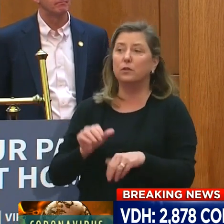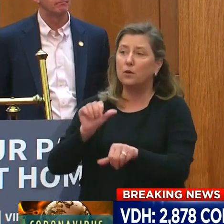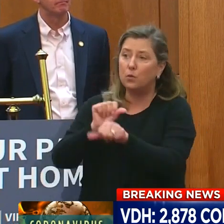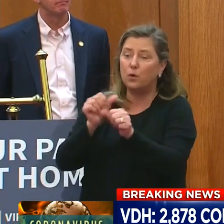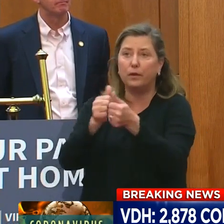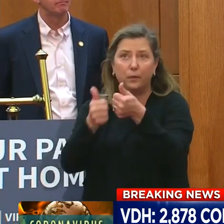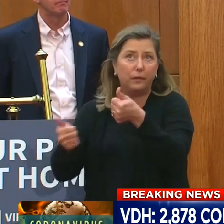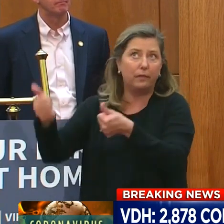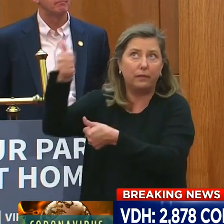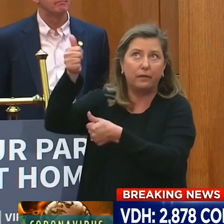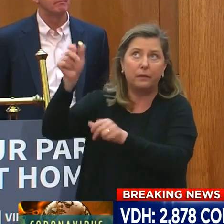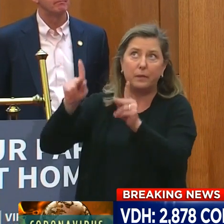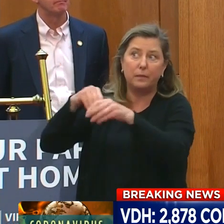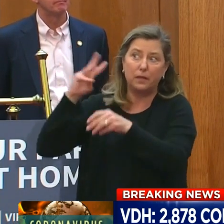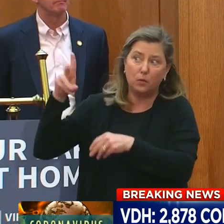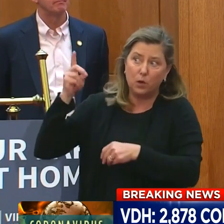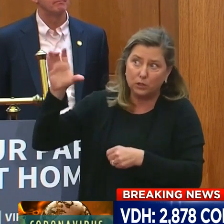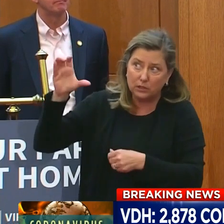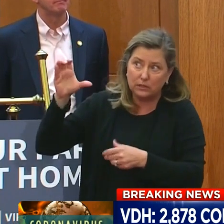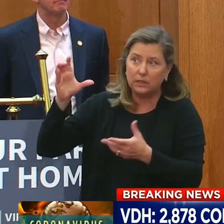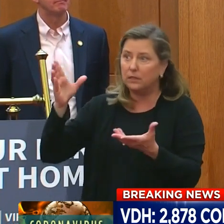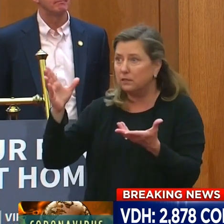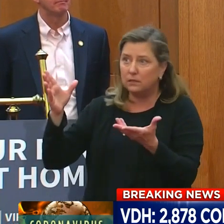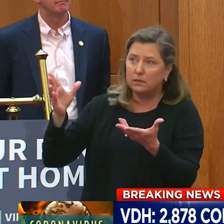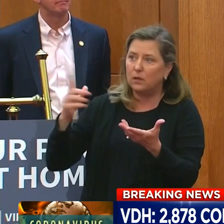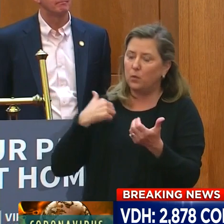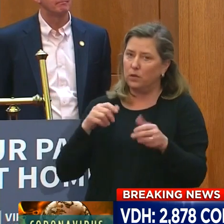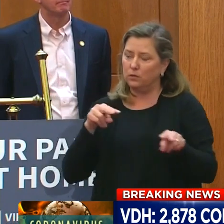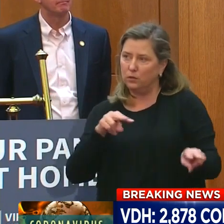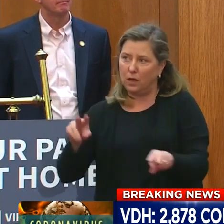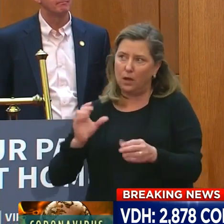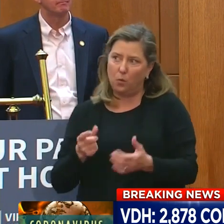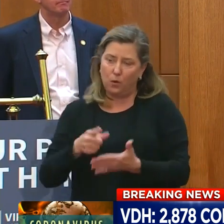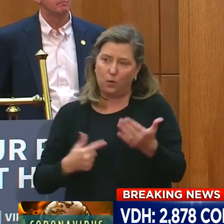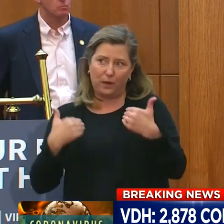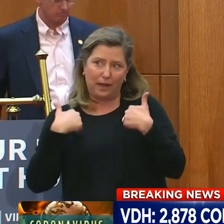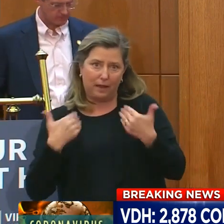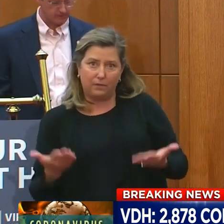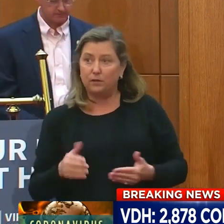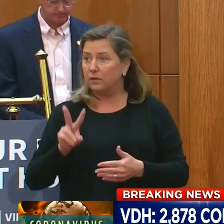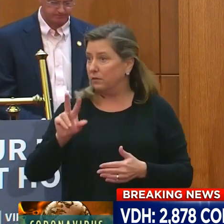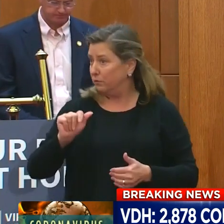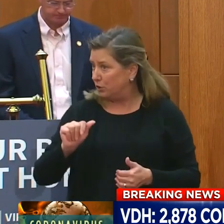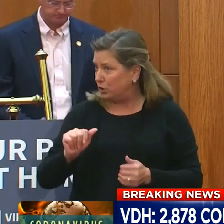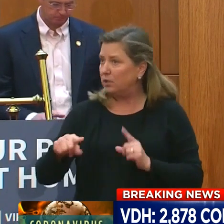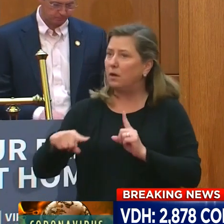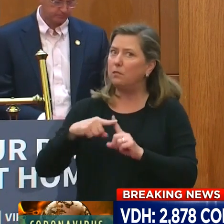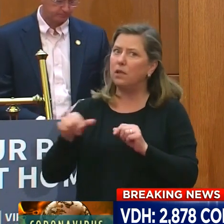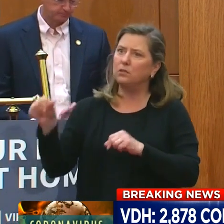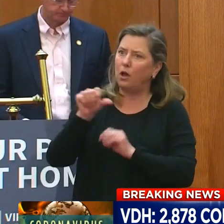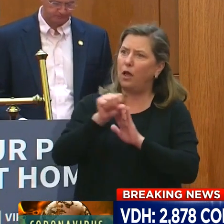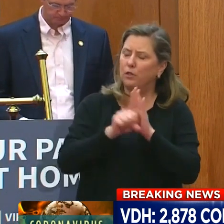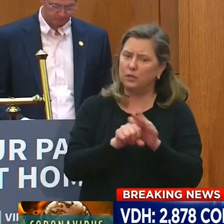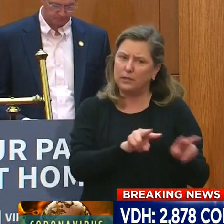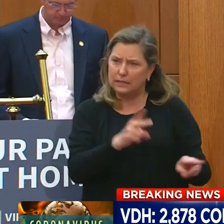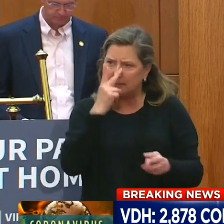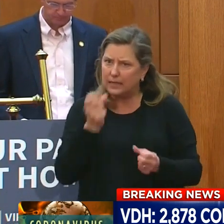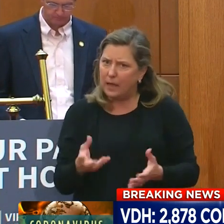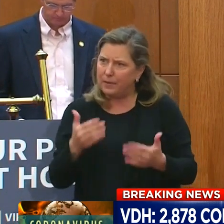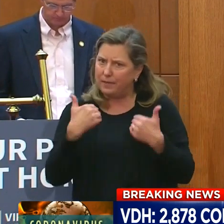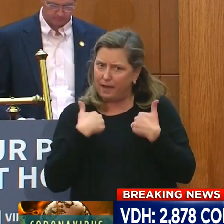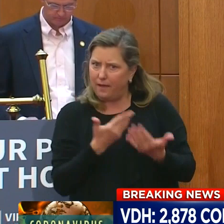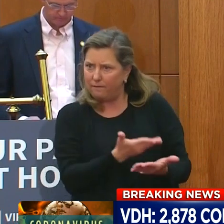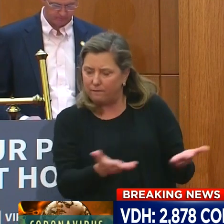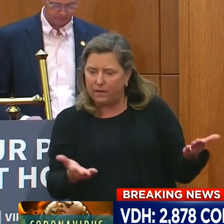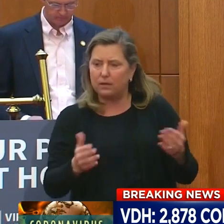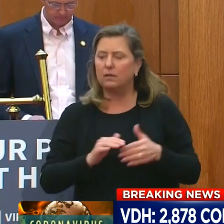leadership in Washington to follow our inventory, not only in Virginia, but in all other states. But we also